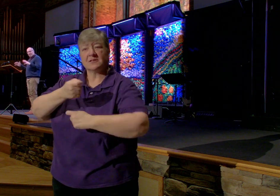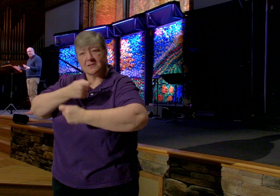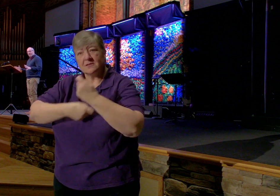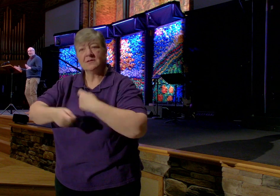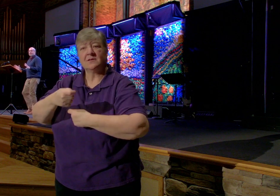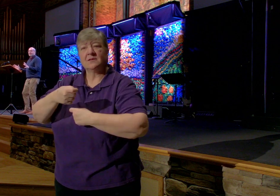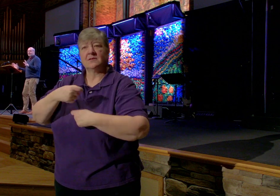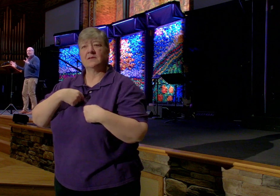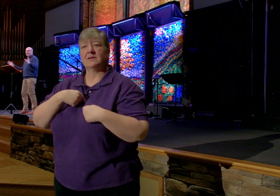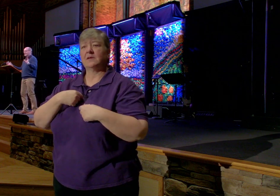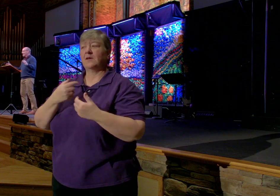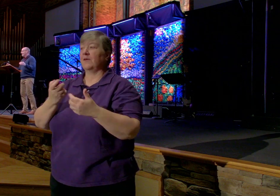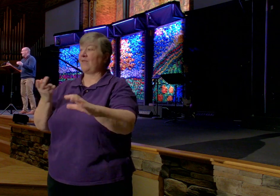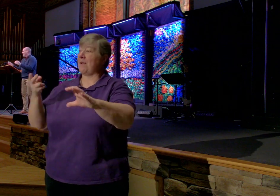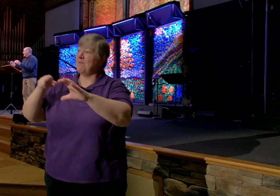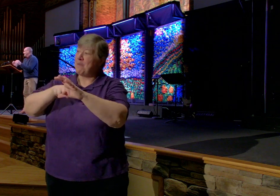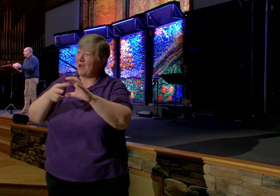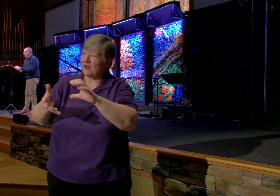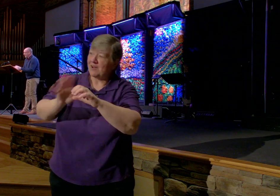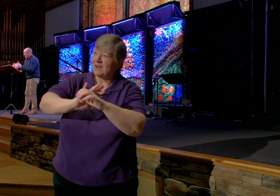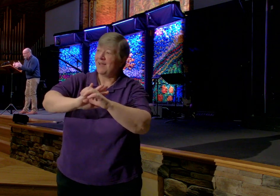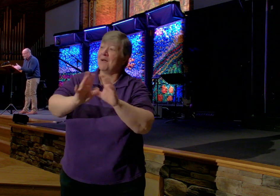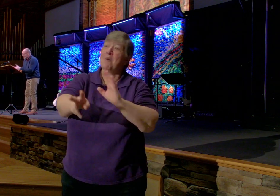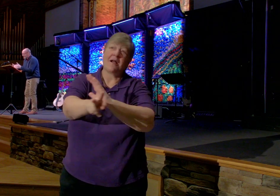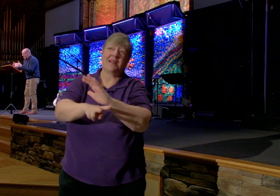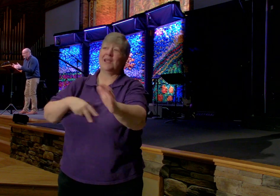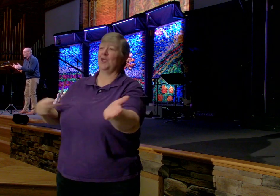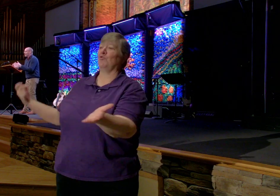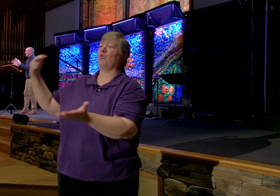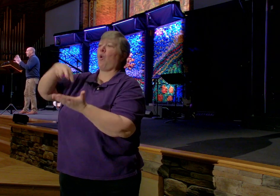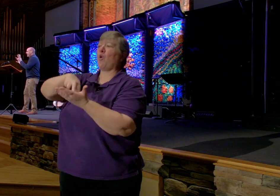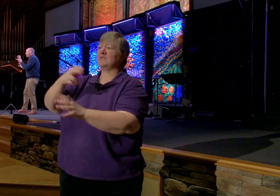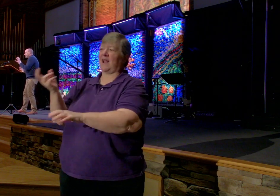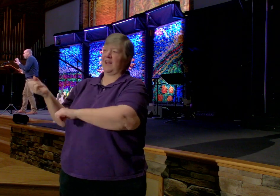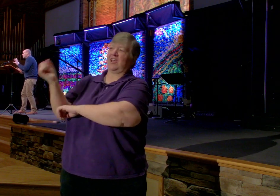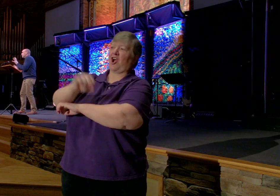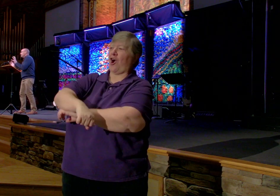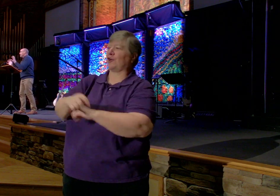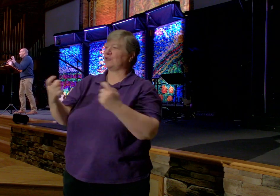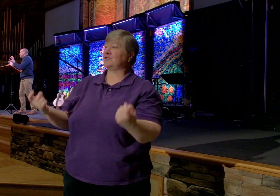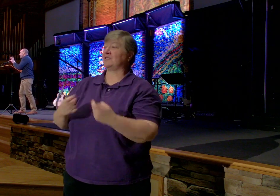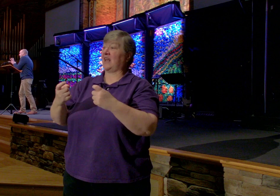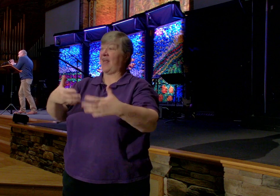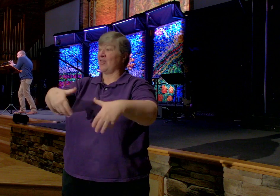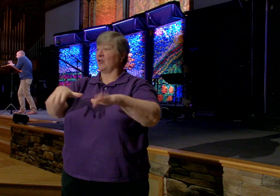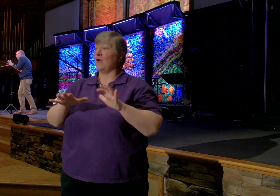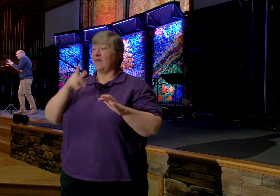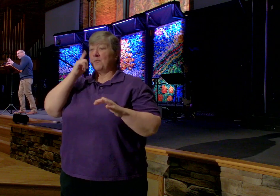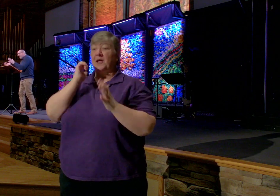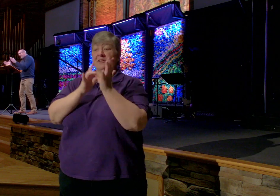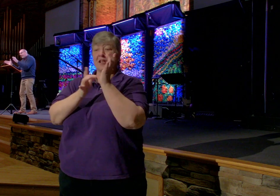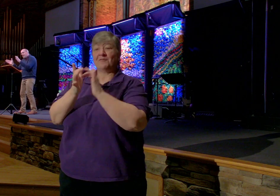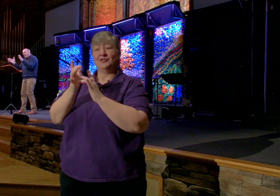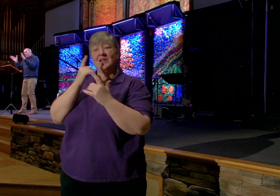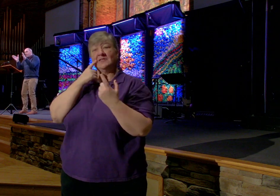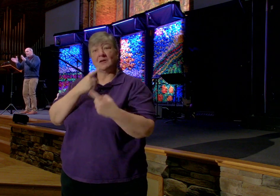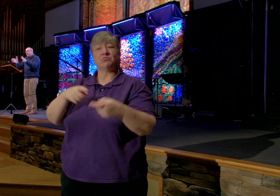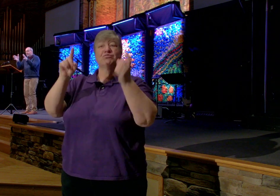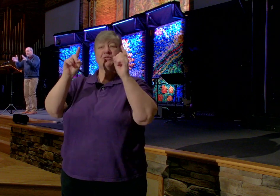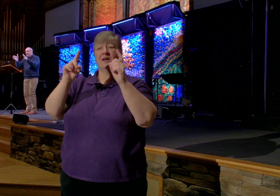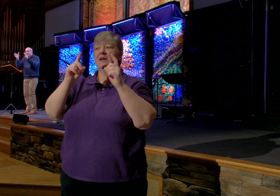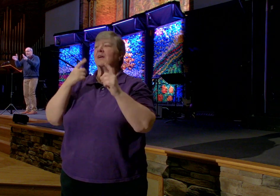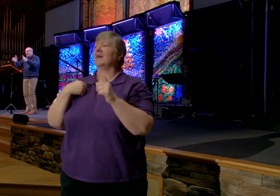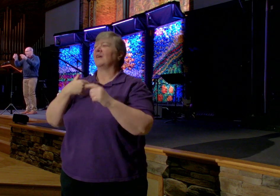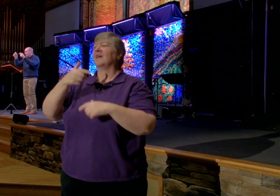our place. And they buried him, but he rose again, and he conquered sin and the grave. And because of what he did, now